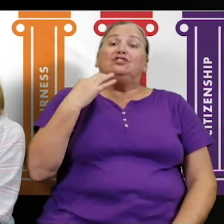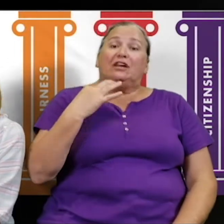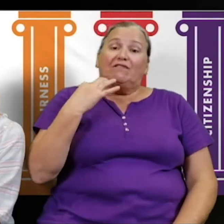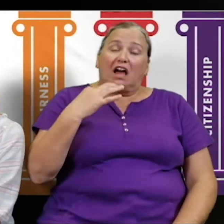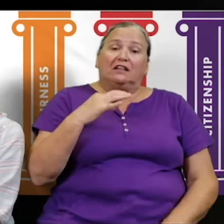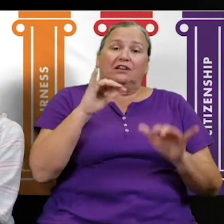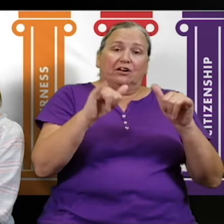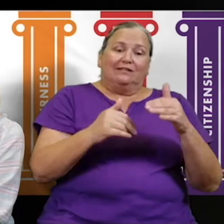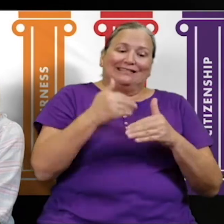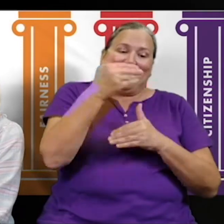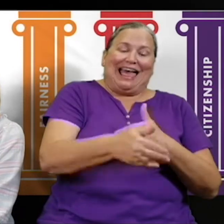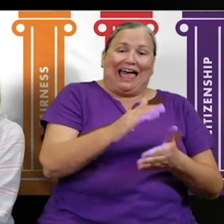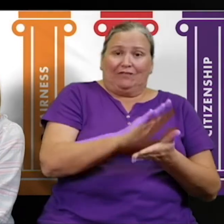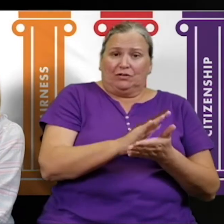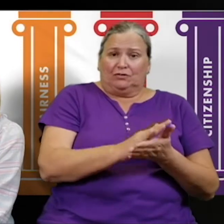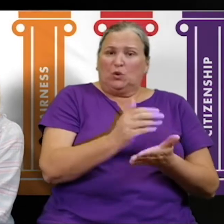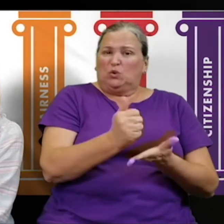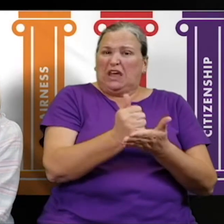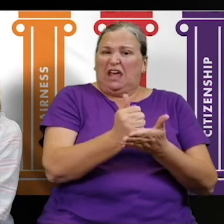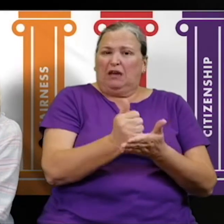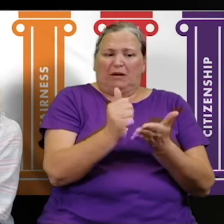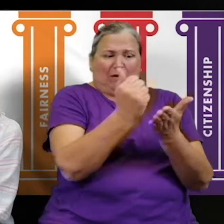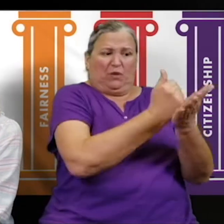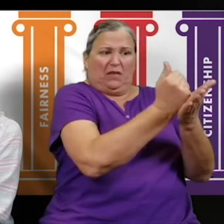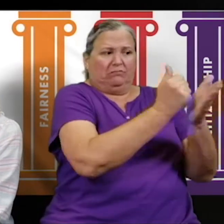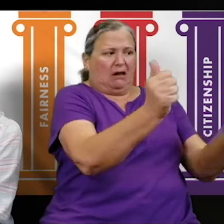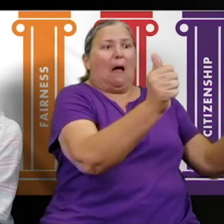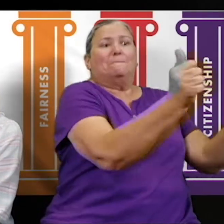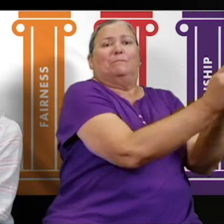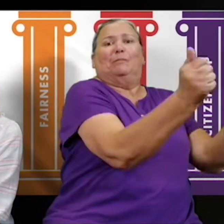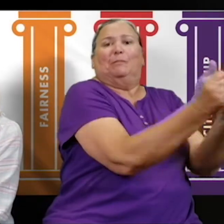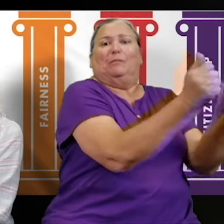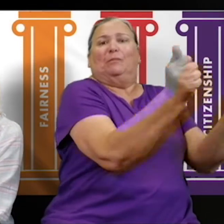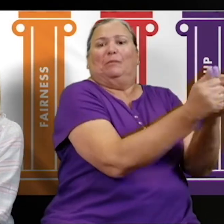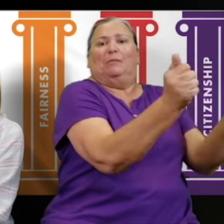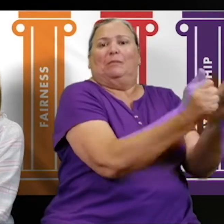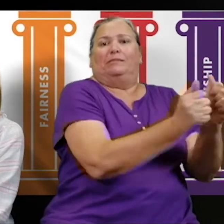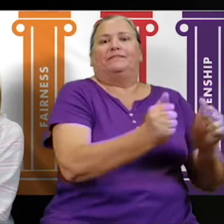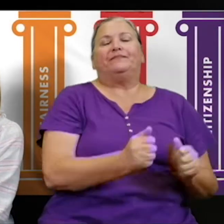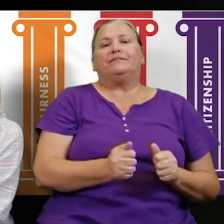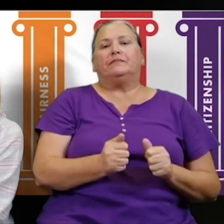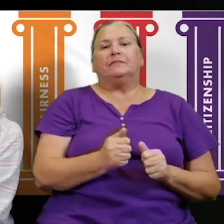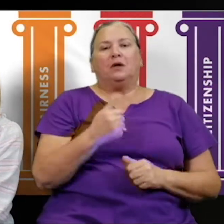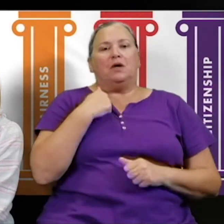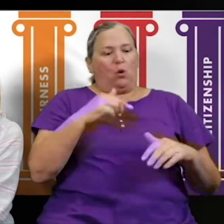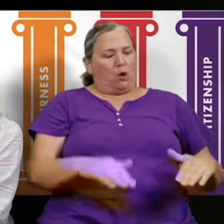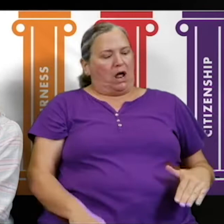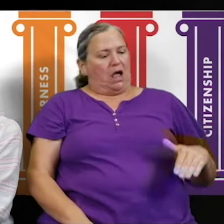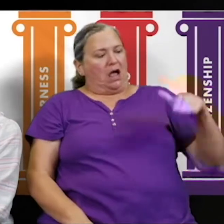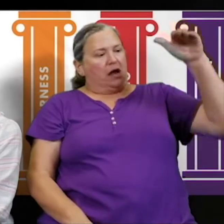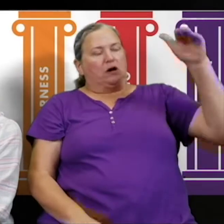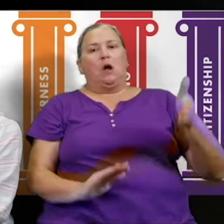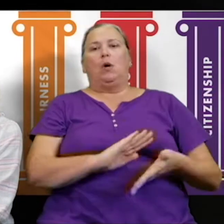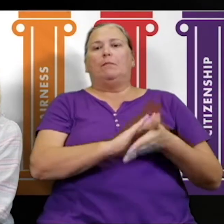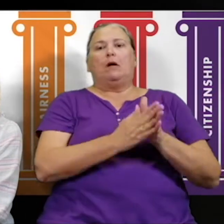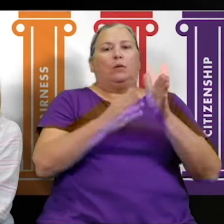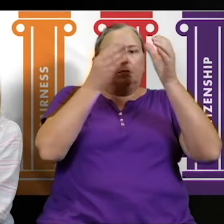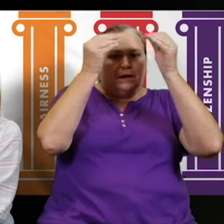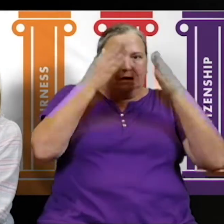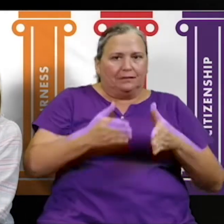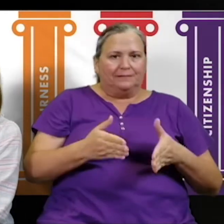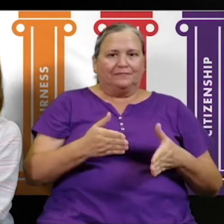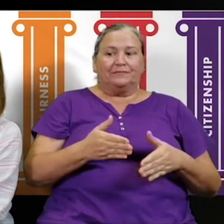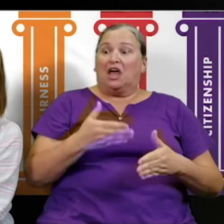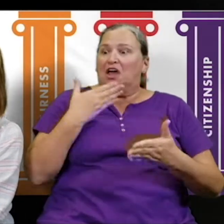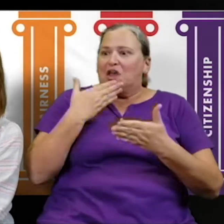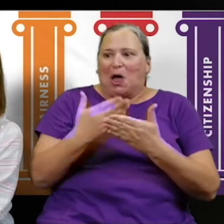after school to clap erasers. "I want to be a teacher when I grow up," said Lily. "Excellent choice,"